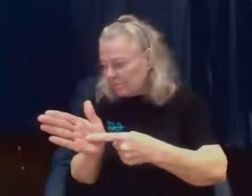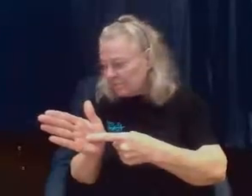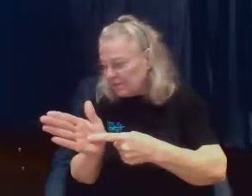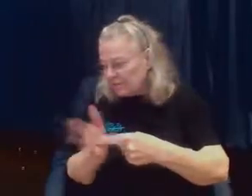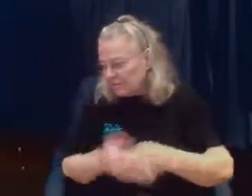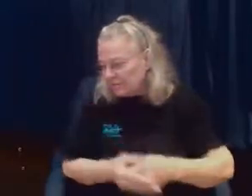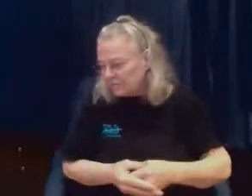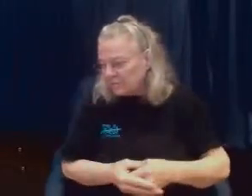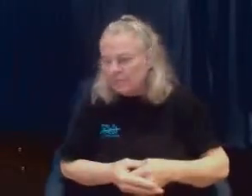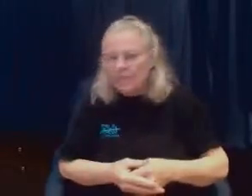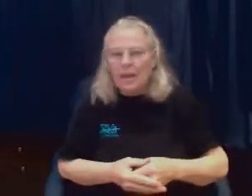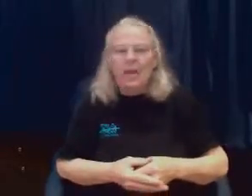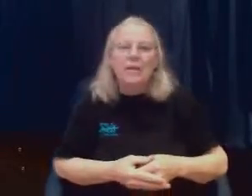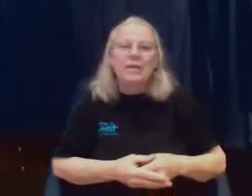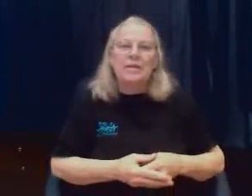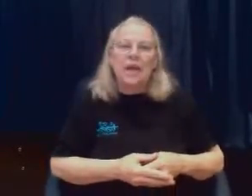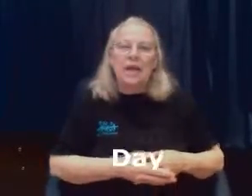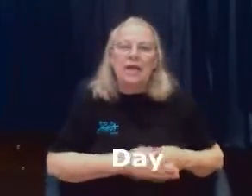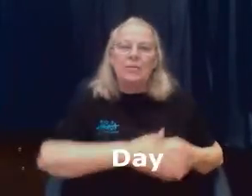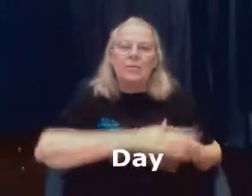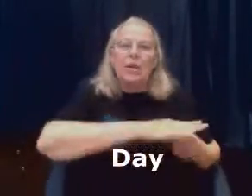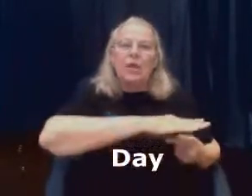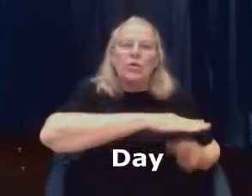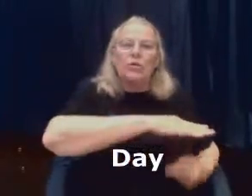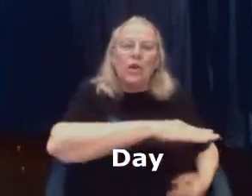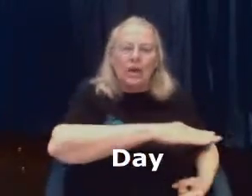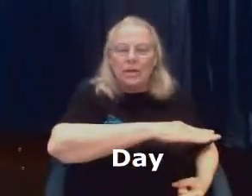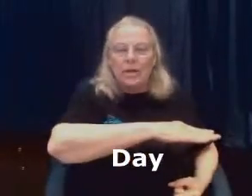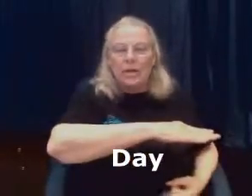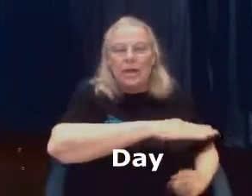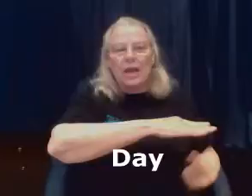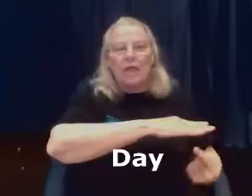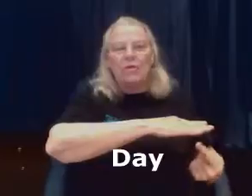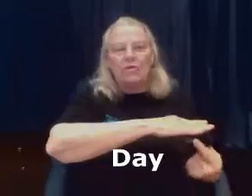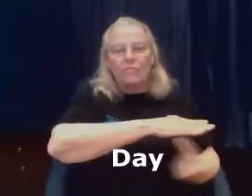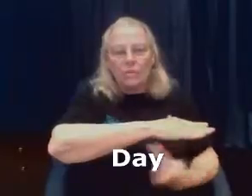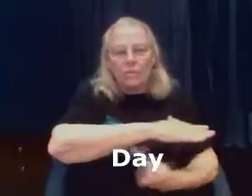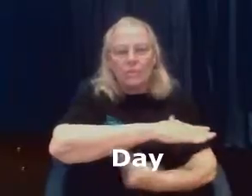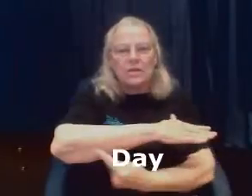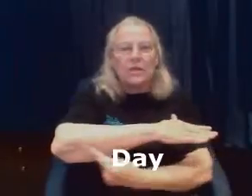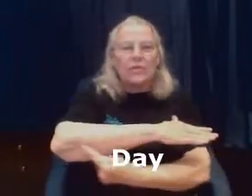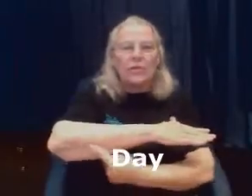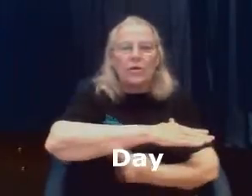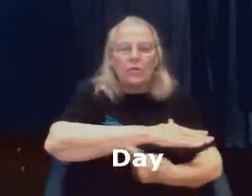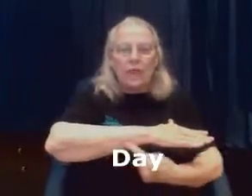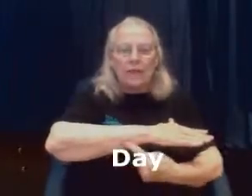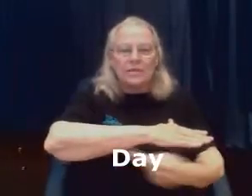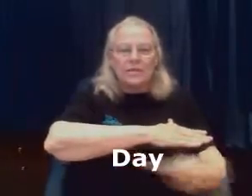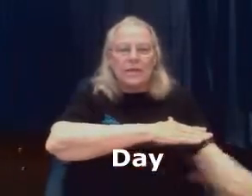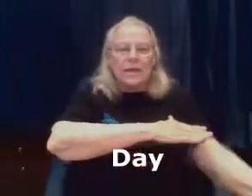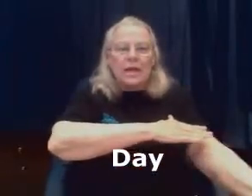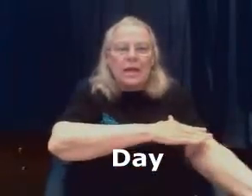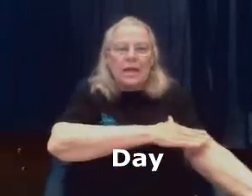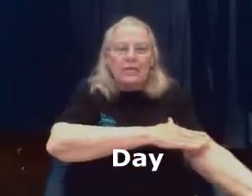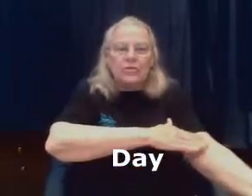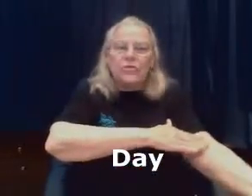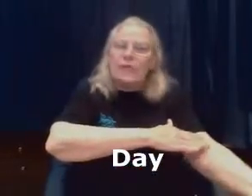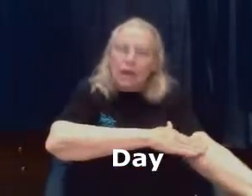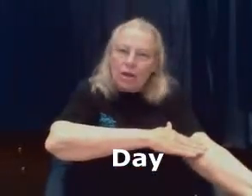This. Day. Your non-dominant hand forms the horizon into the